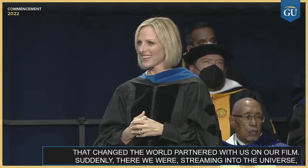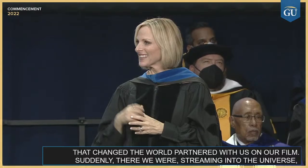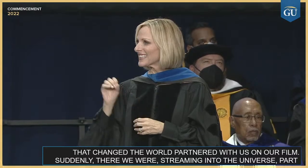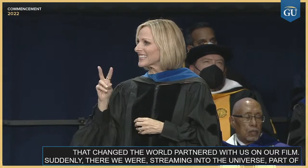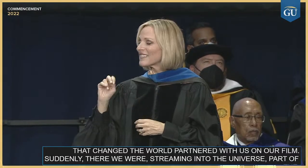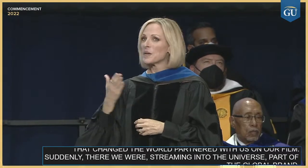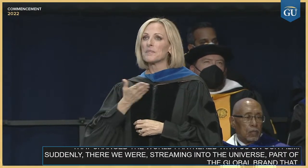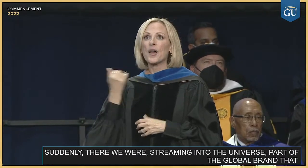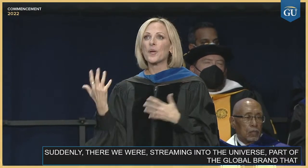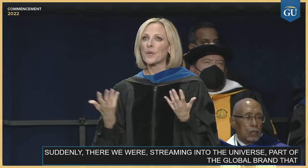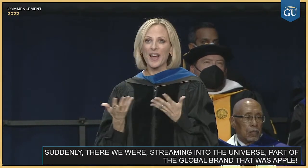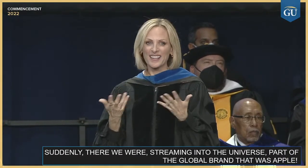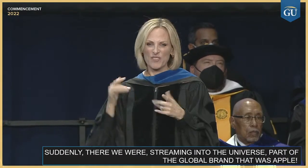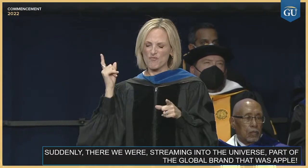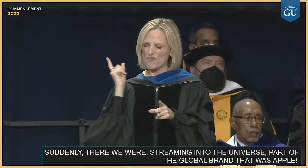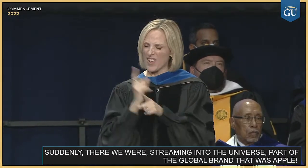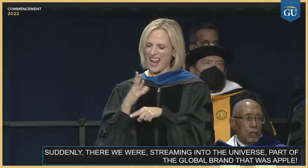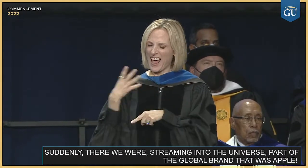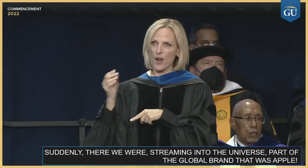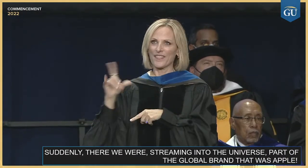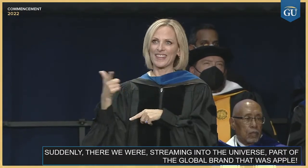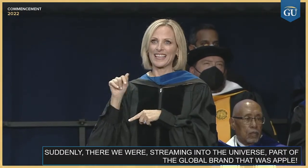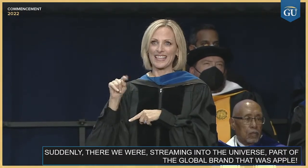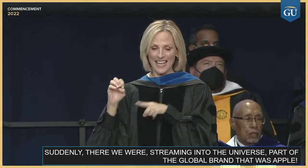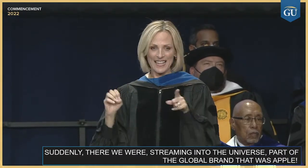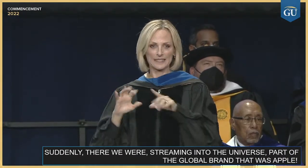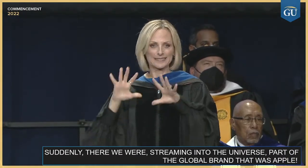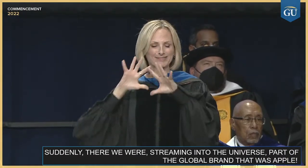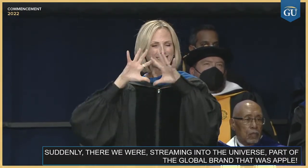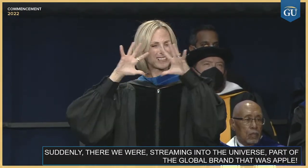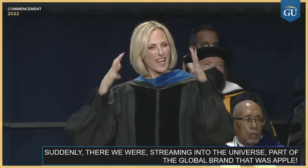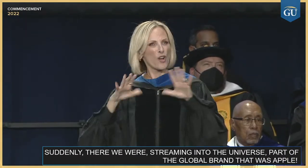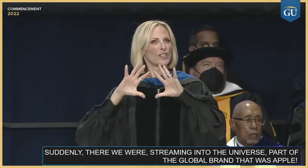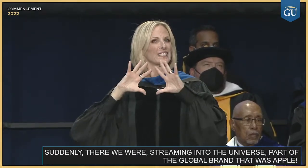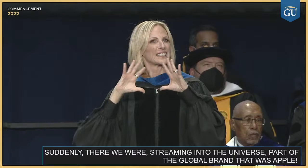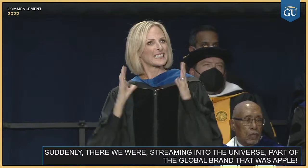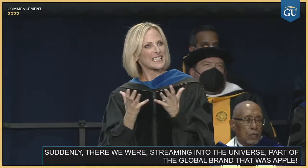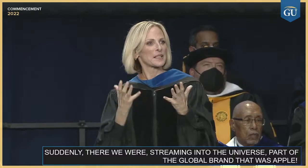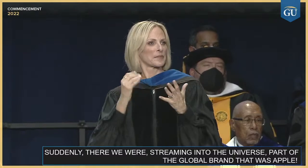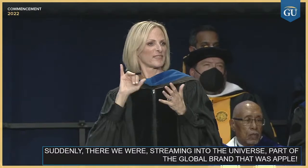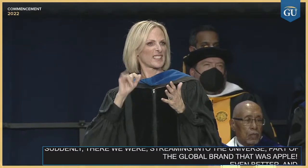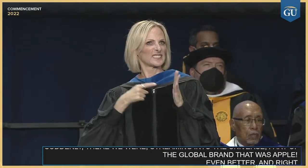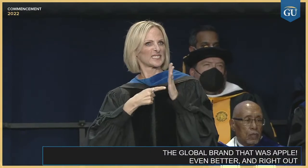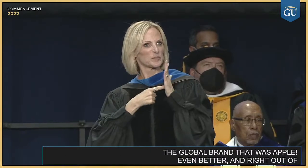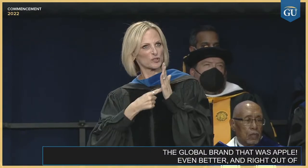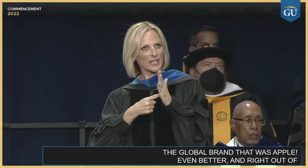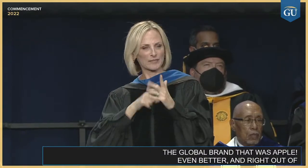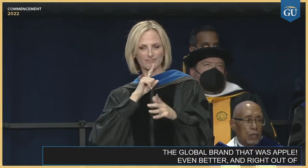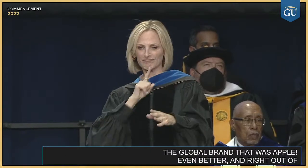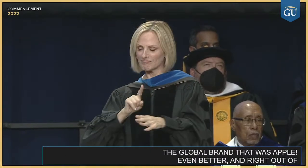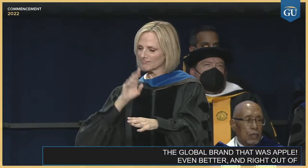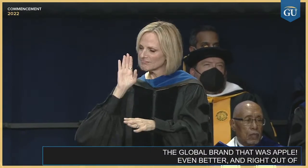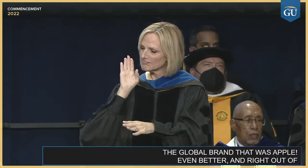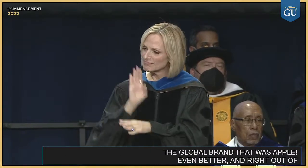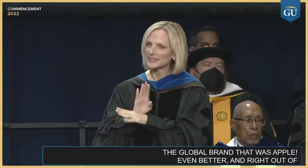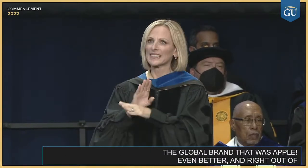Apple. And even better, right out of the gate, the entire team at Apple demonstrated a commitment